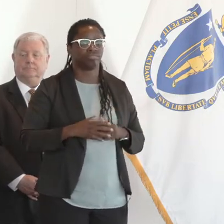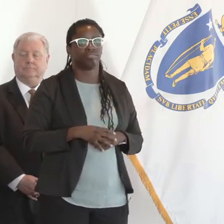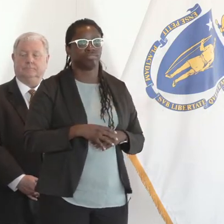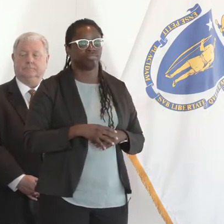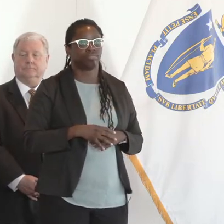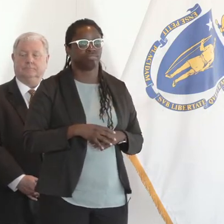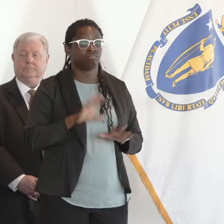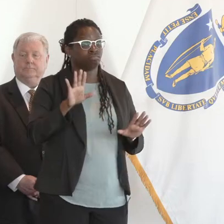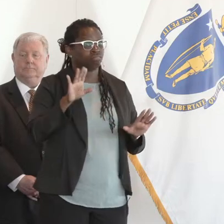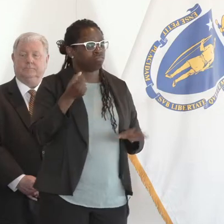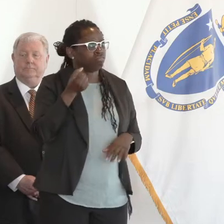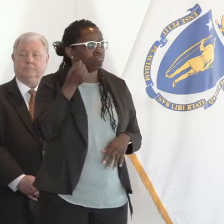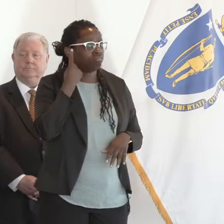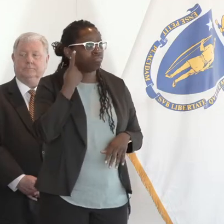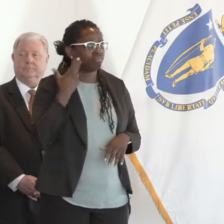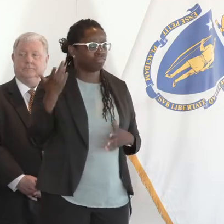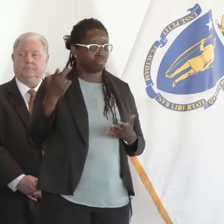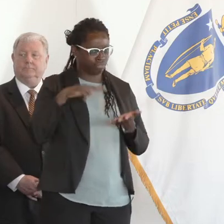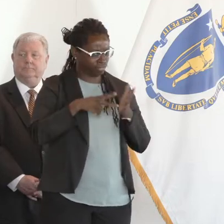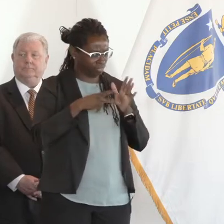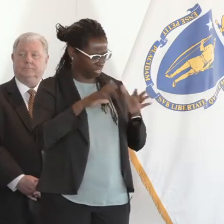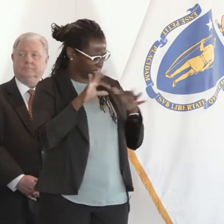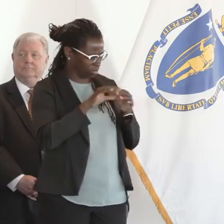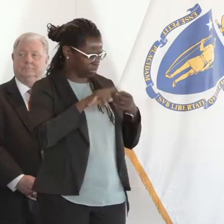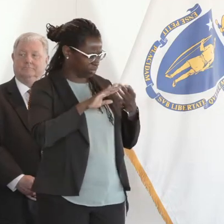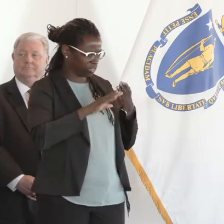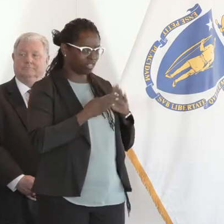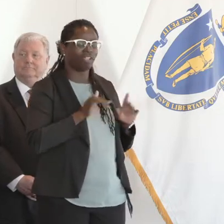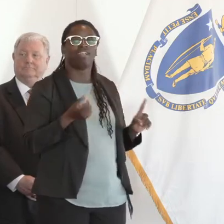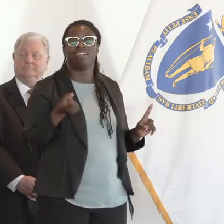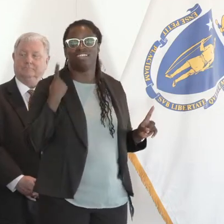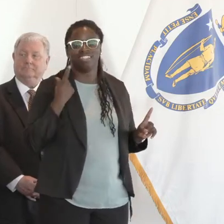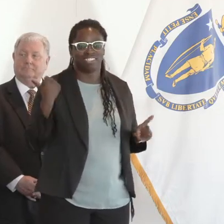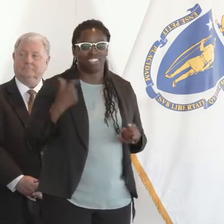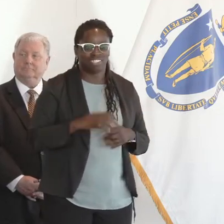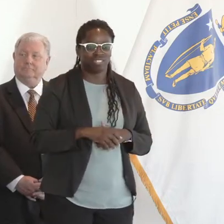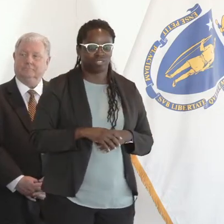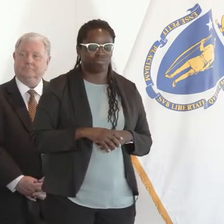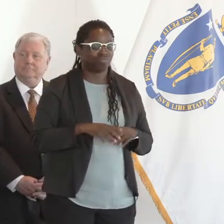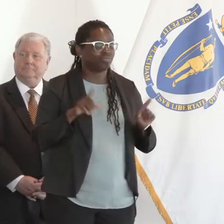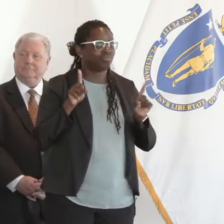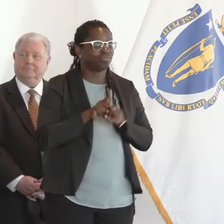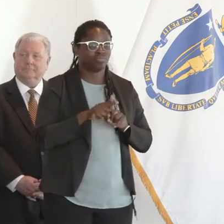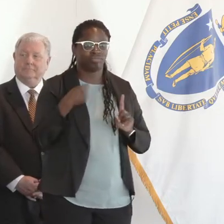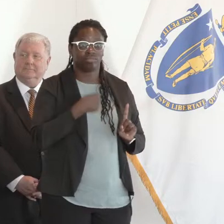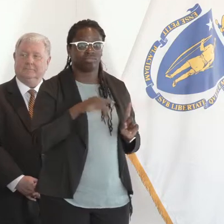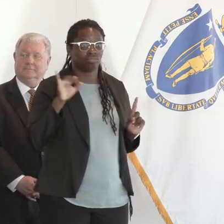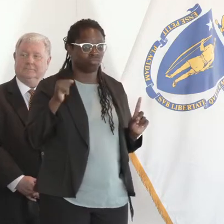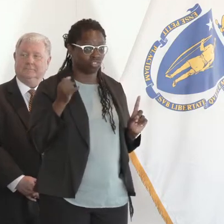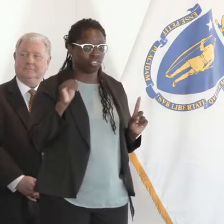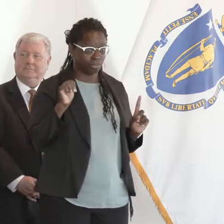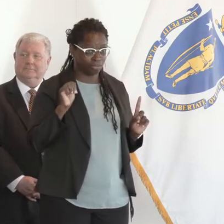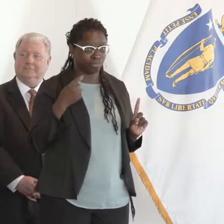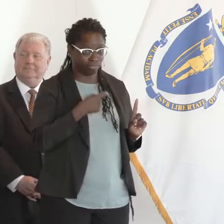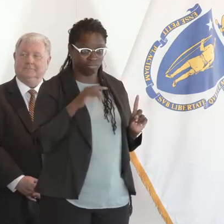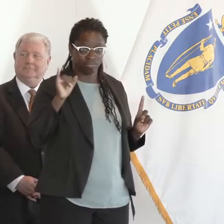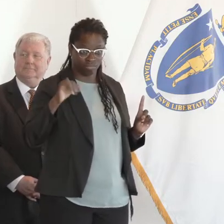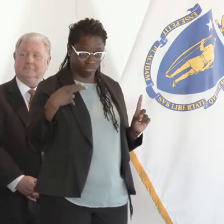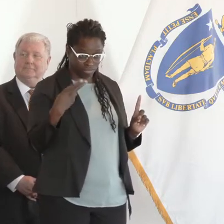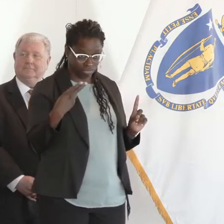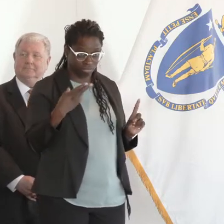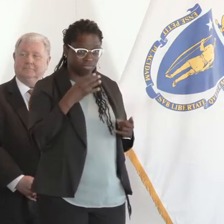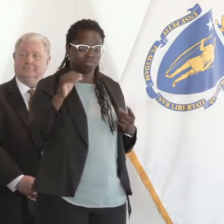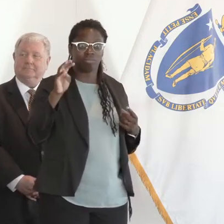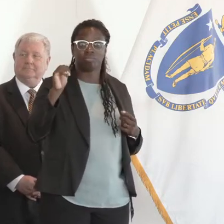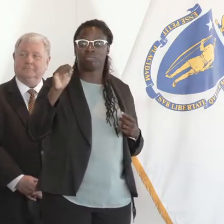you so much. Same goes for Jim and Manulife, John Hancock. You all have truly been a partner as one of our